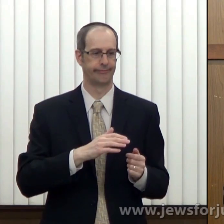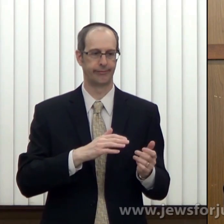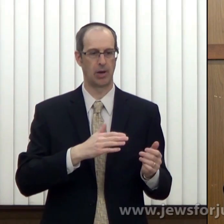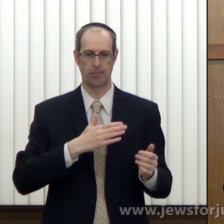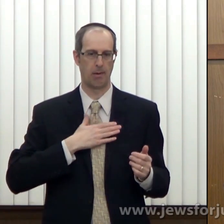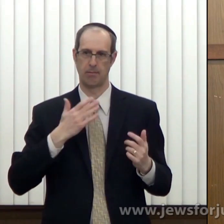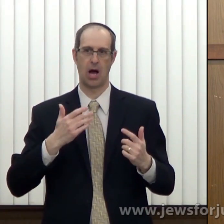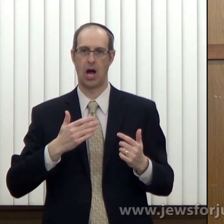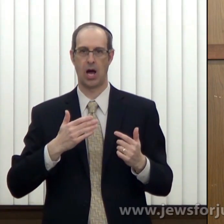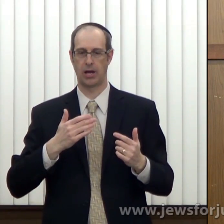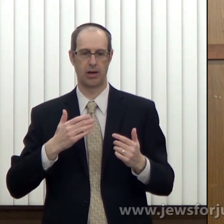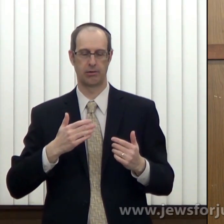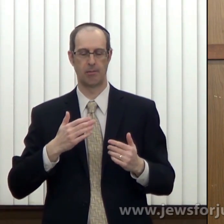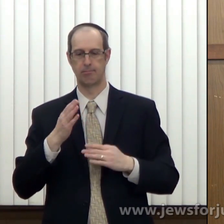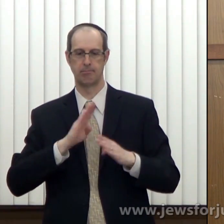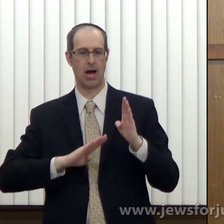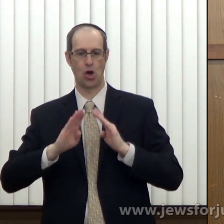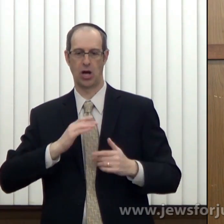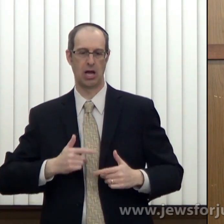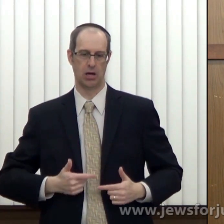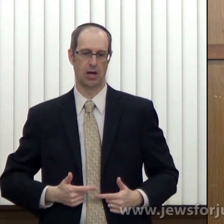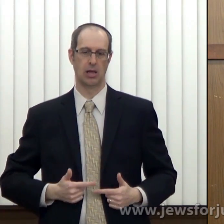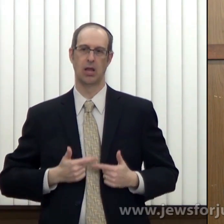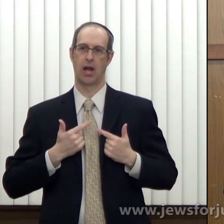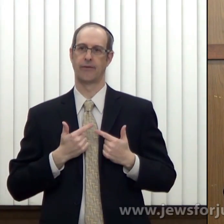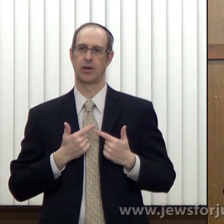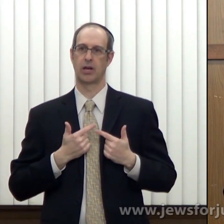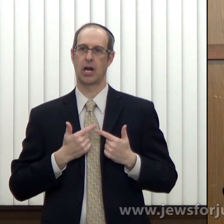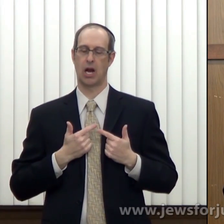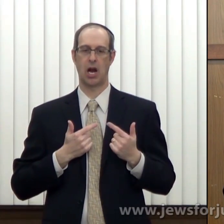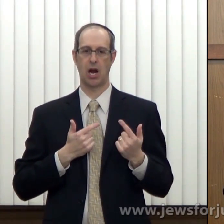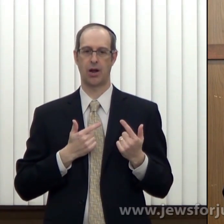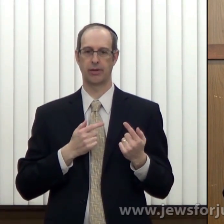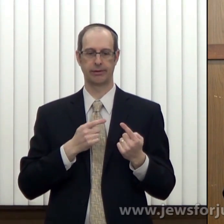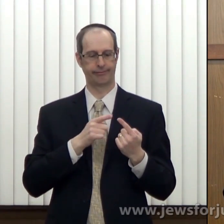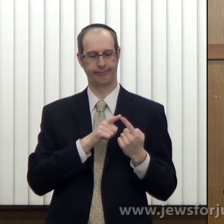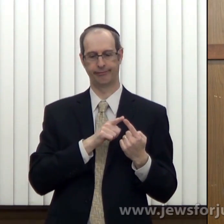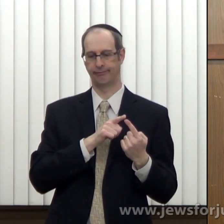And they were going to trace me back to my